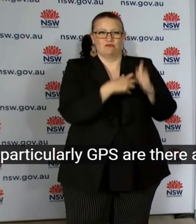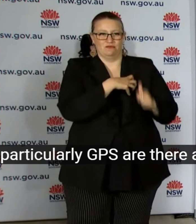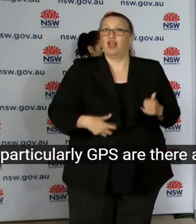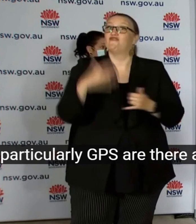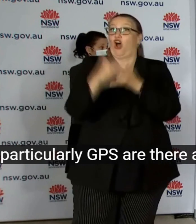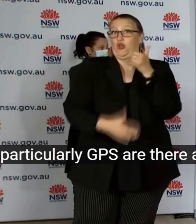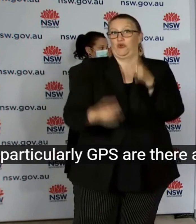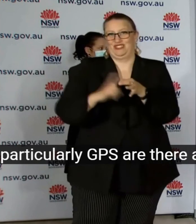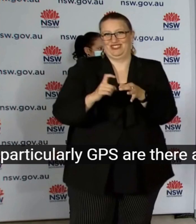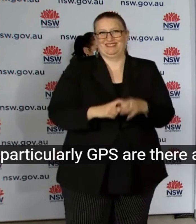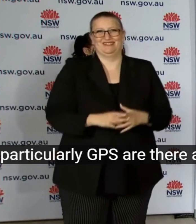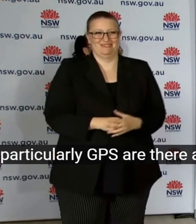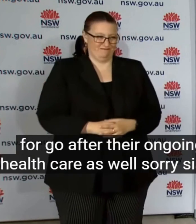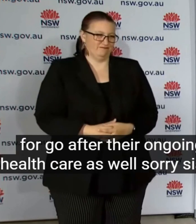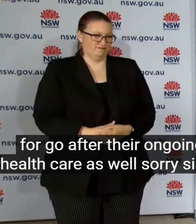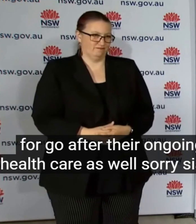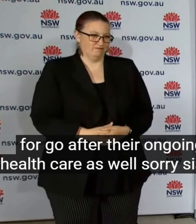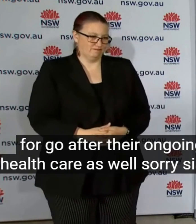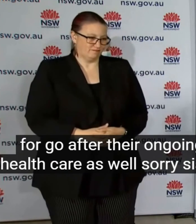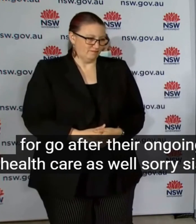Yeah. Okay.